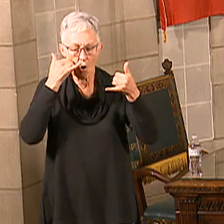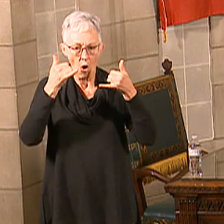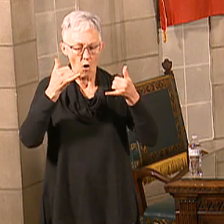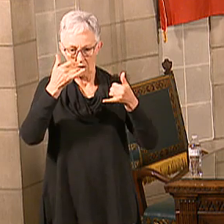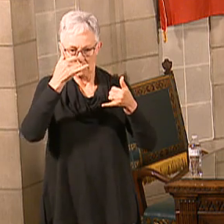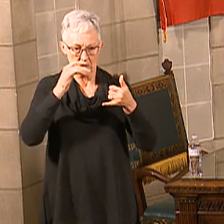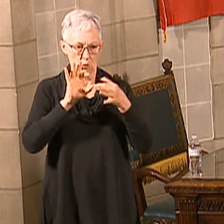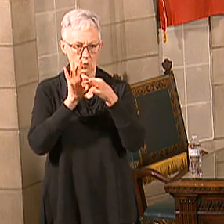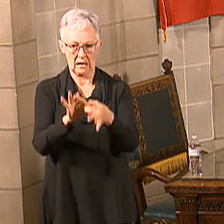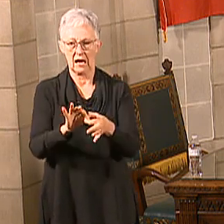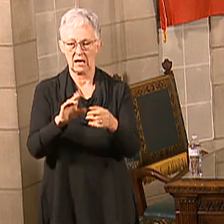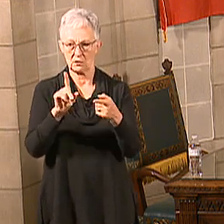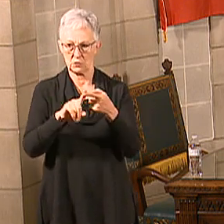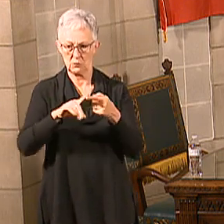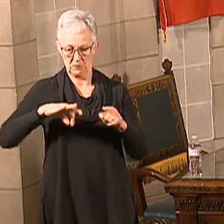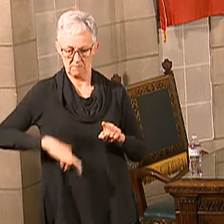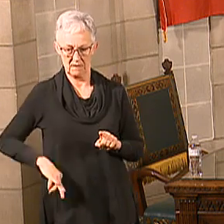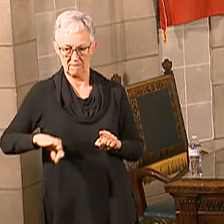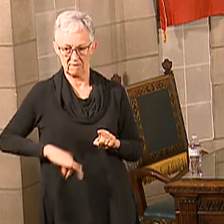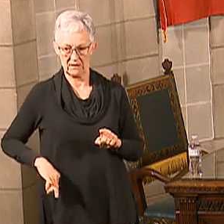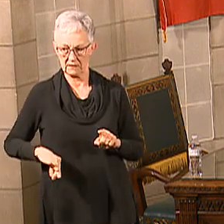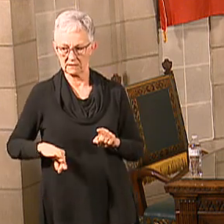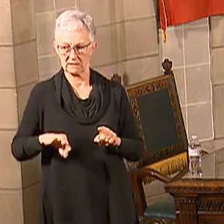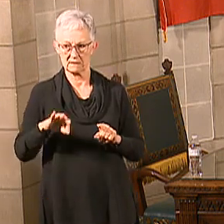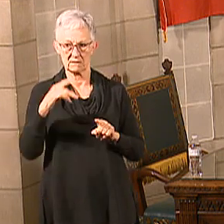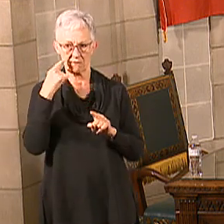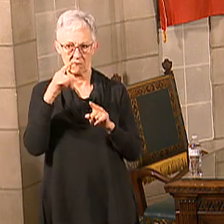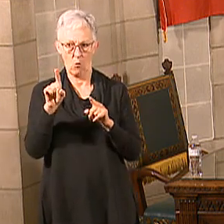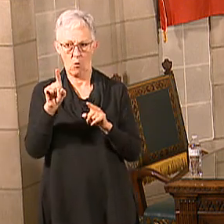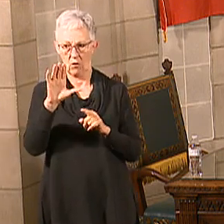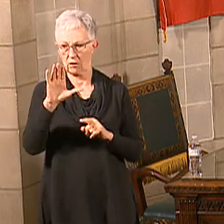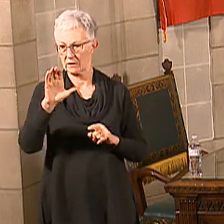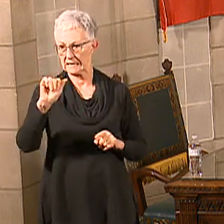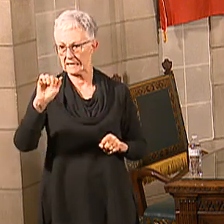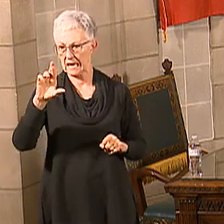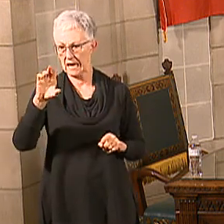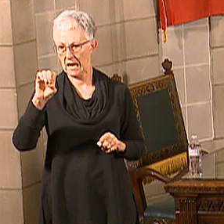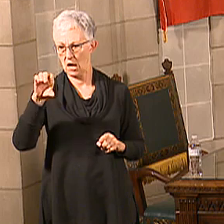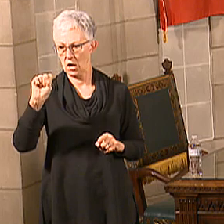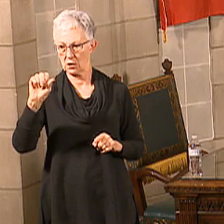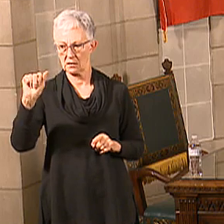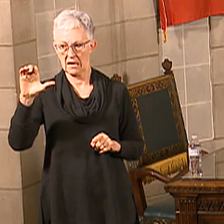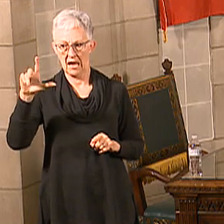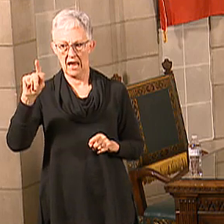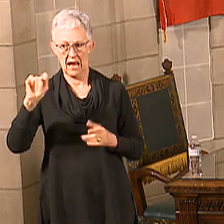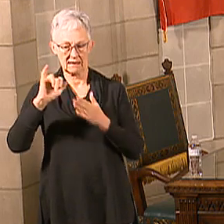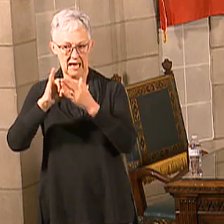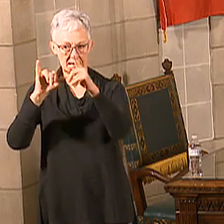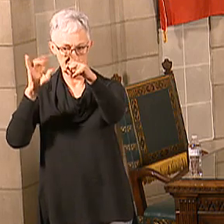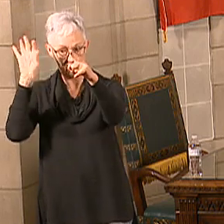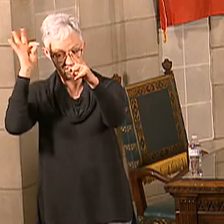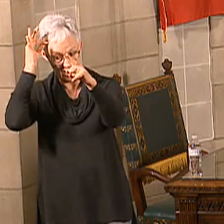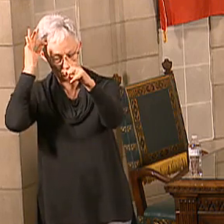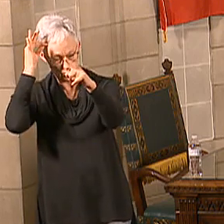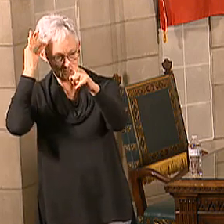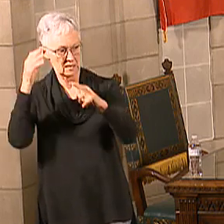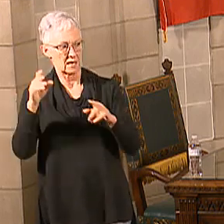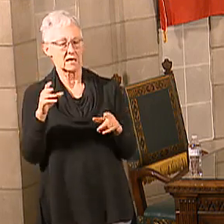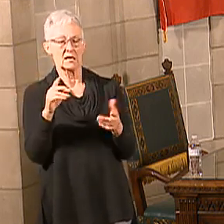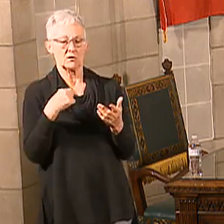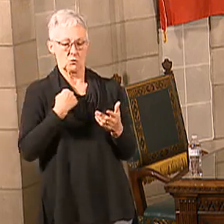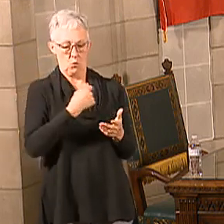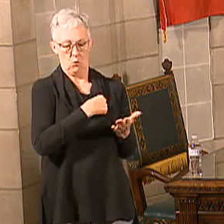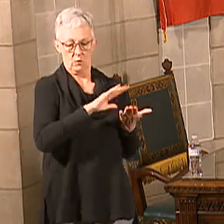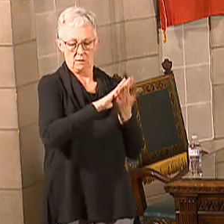for the self-employed and that come under the CARES Act, which is federal legislation. And how that works is the state is basically treated as an agent of the